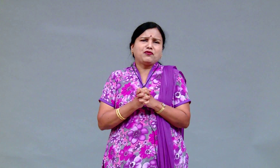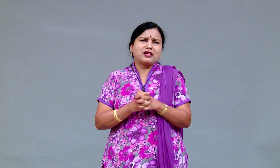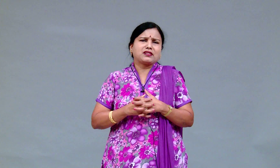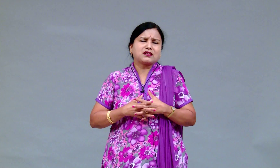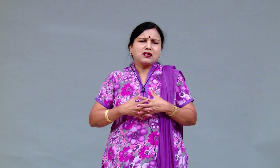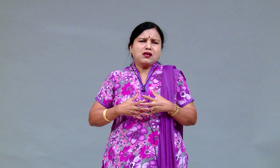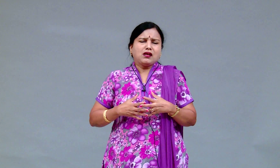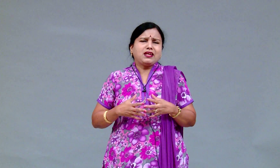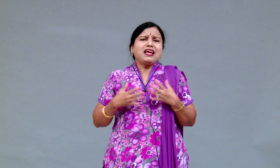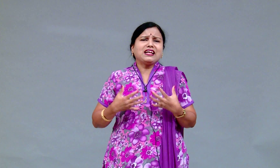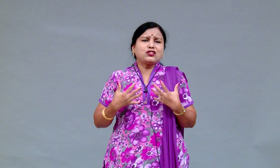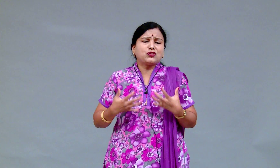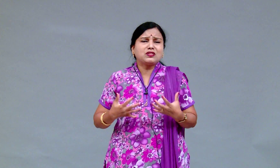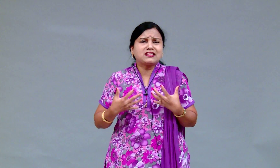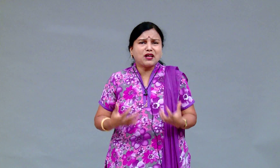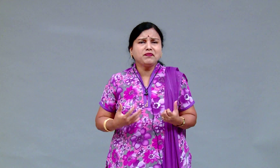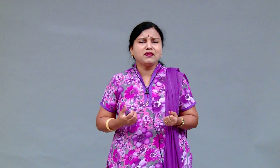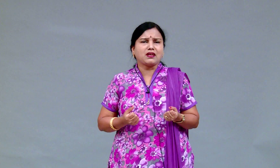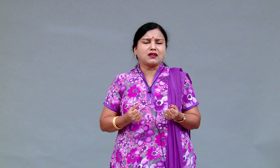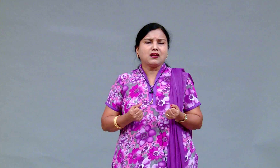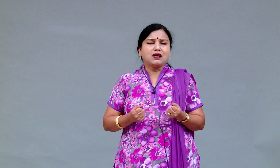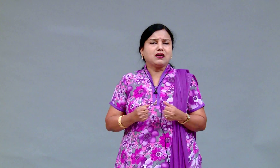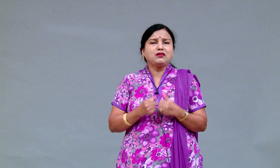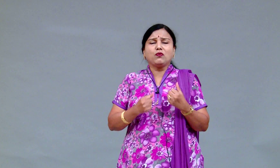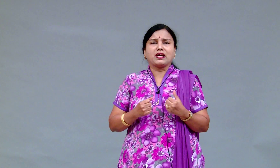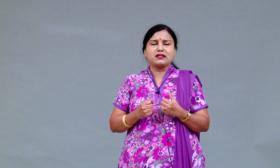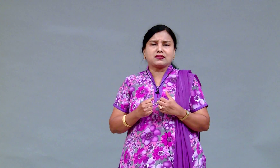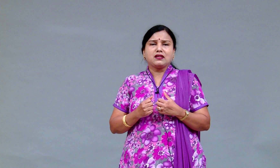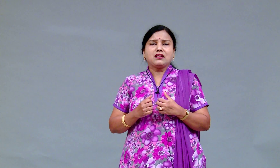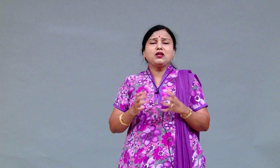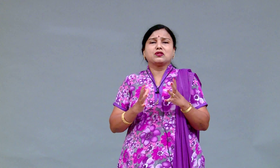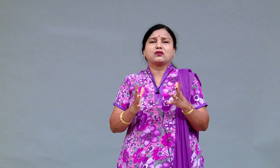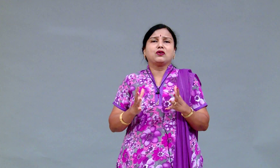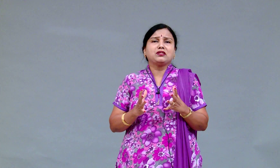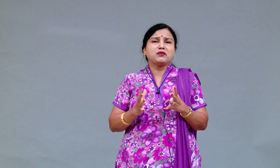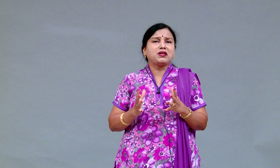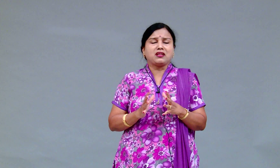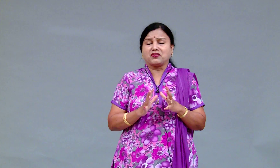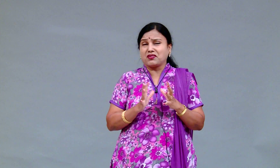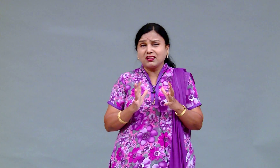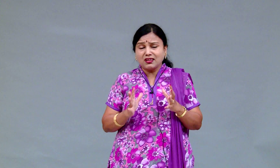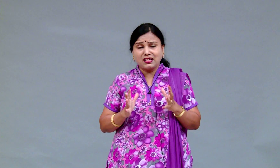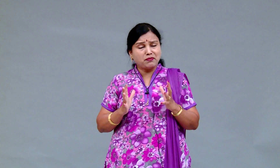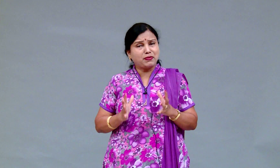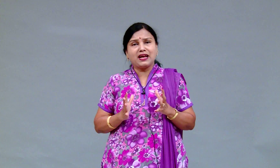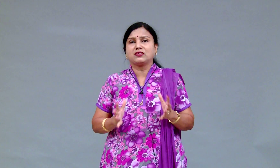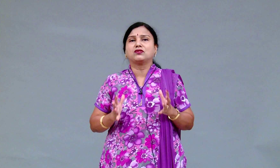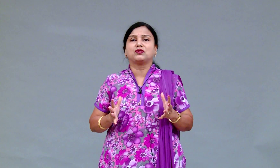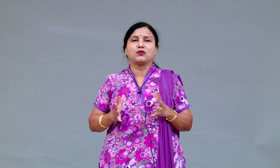felt he had to do something, otherwise he was going to be in a really bad